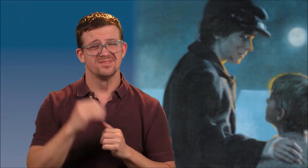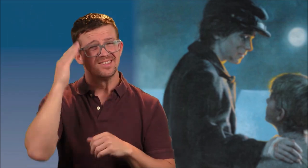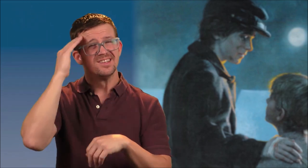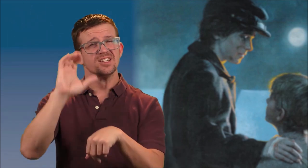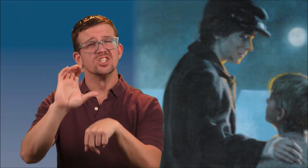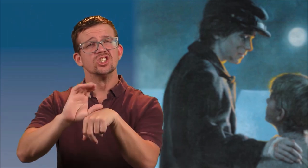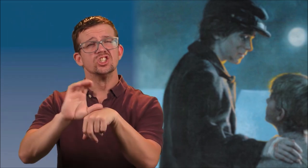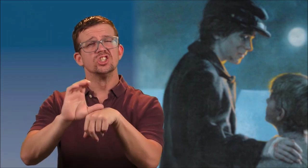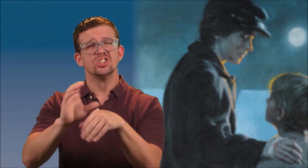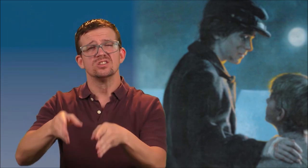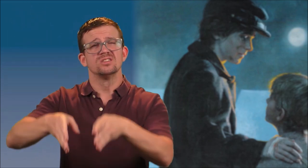They captured the town.